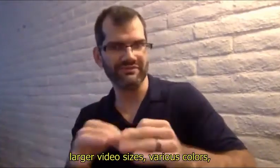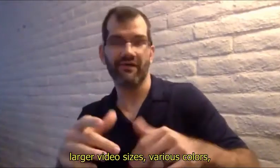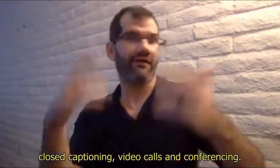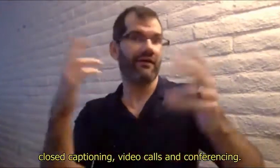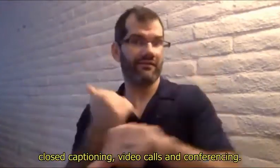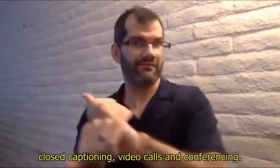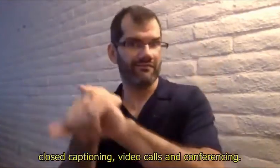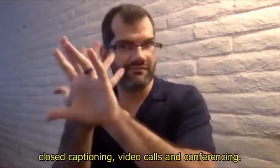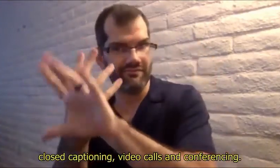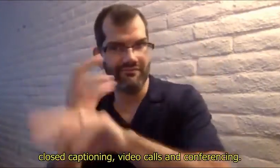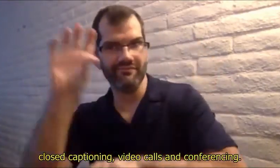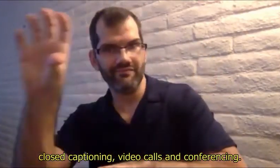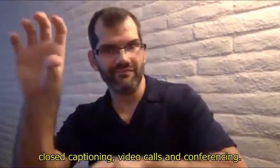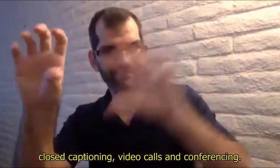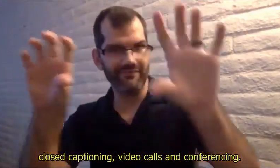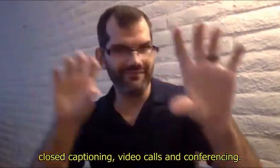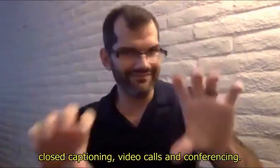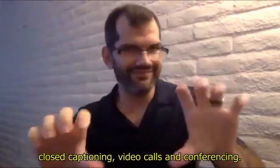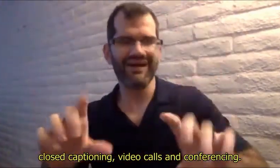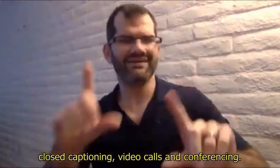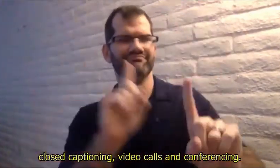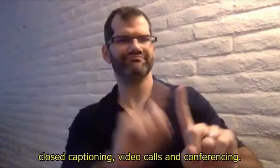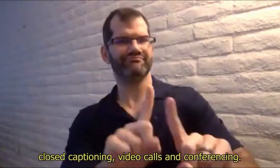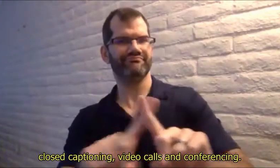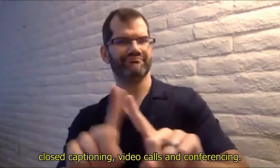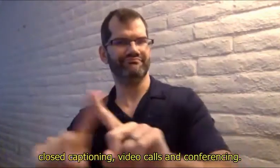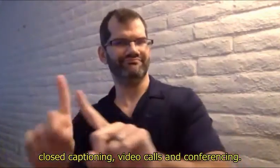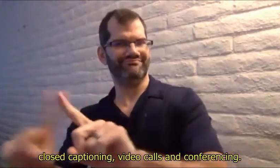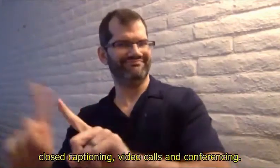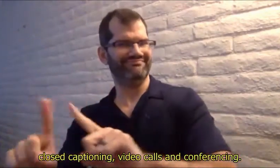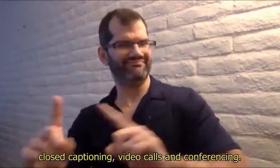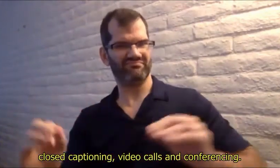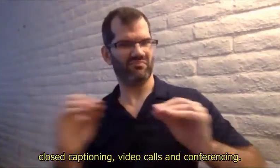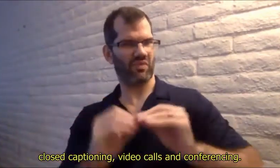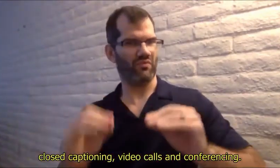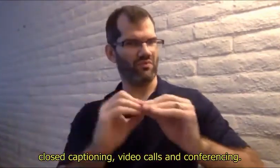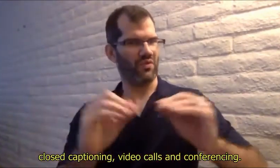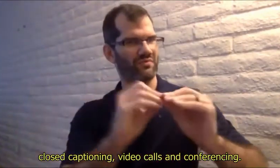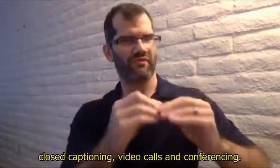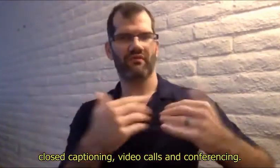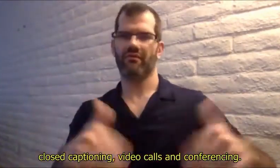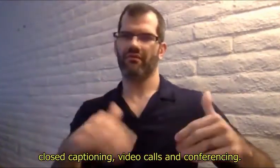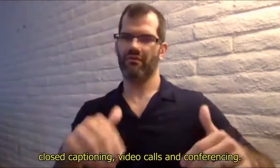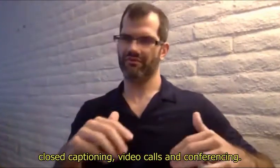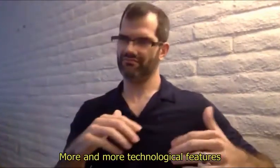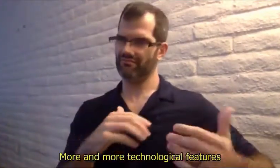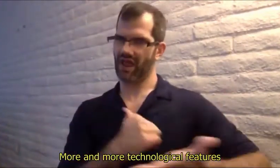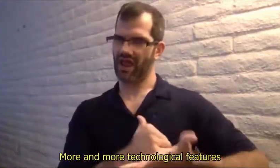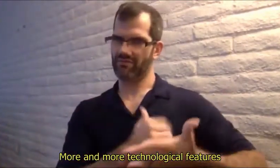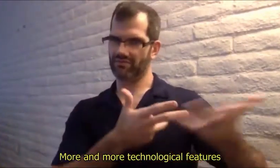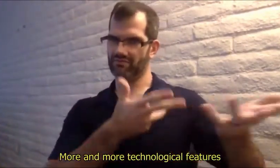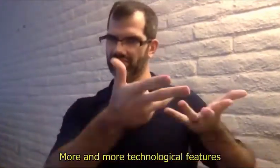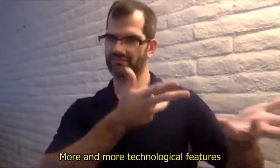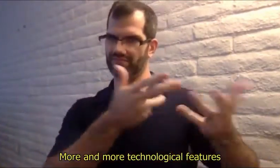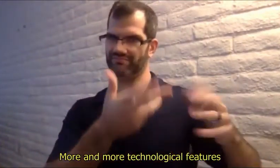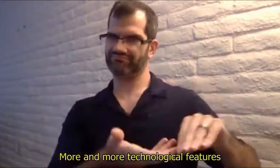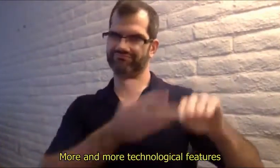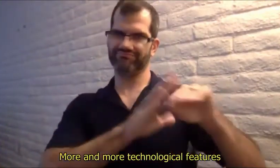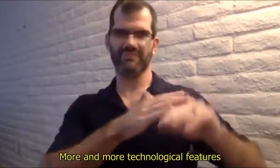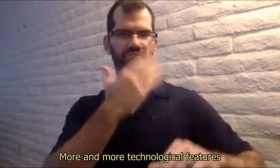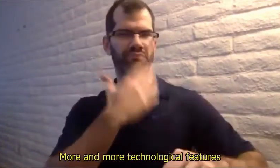colors, closed captioning, video calls and conferencing. More and more